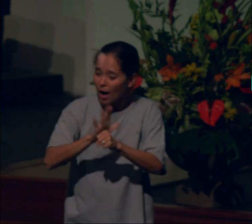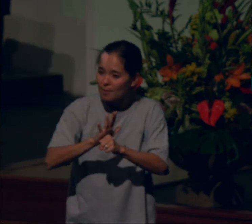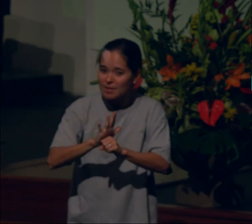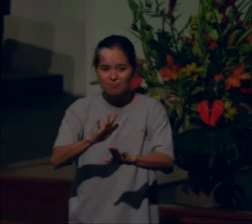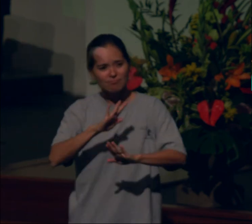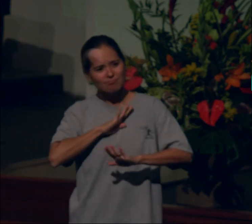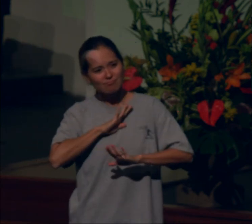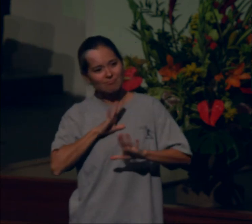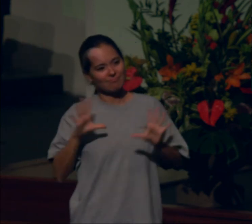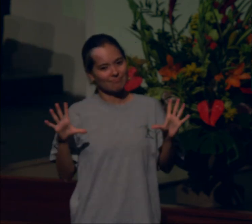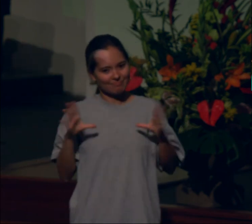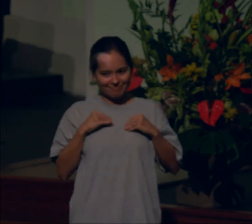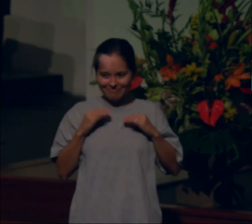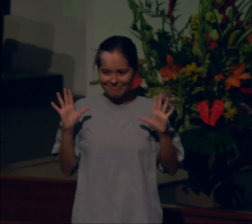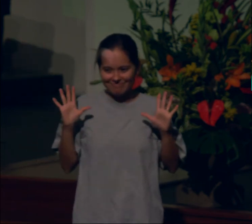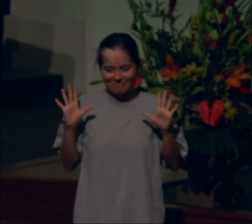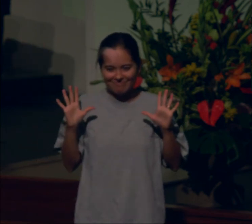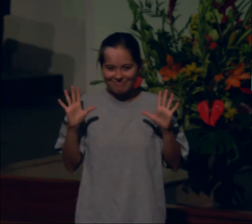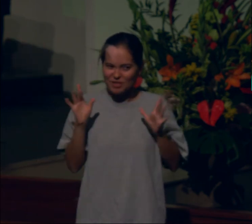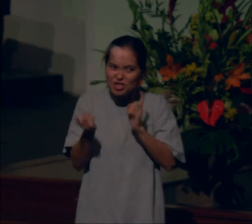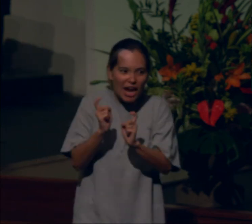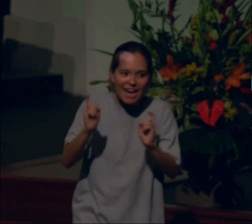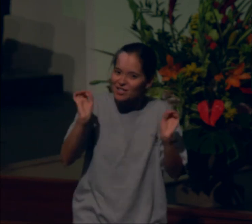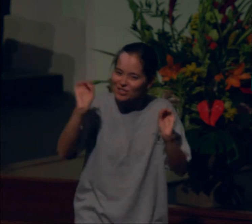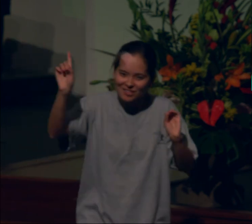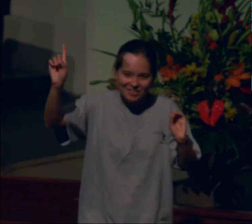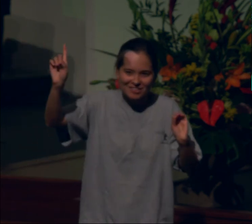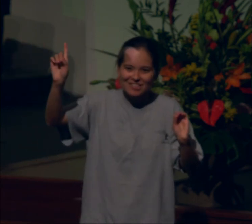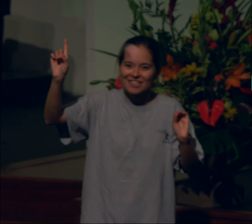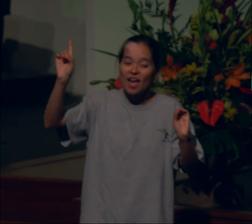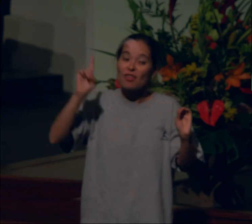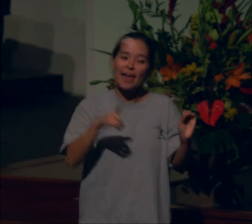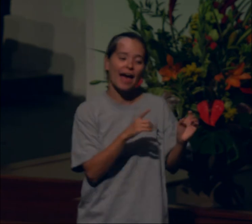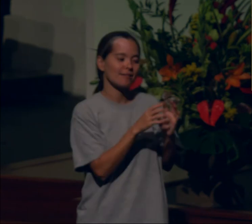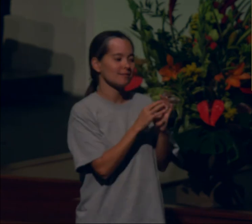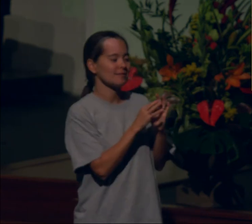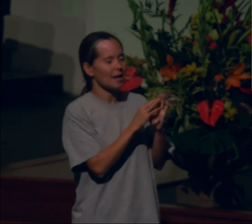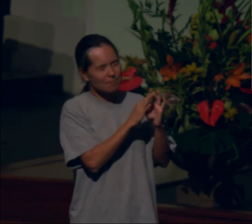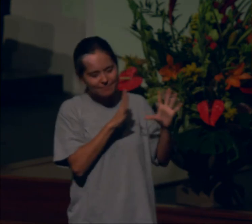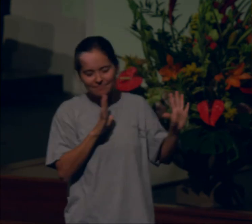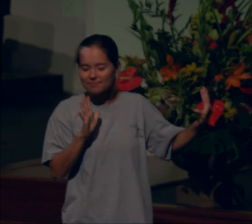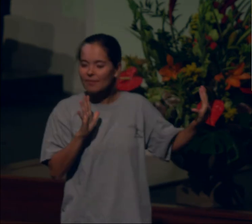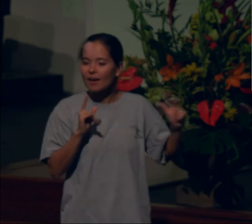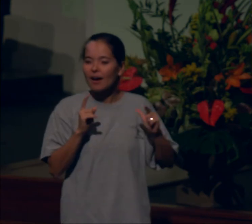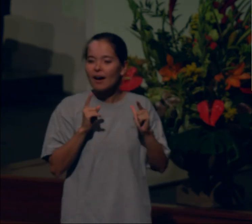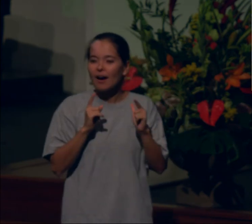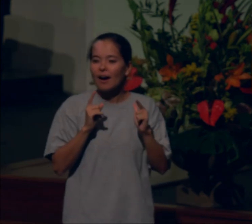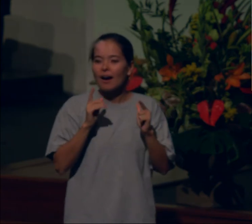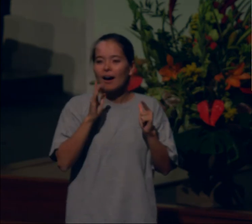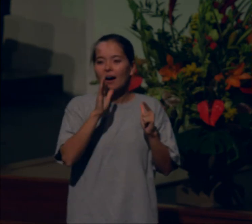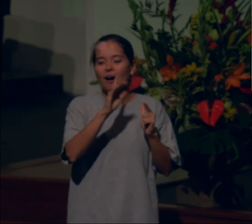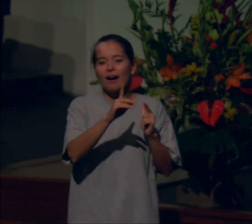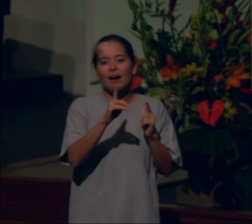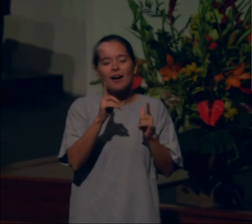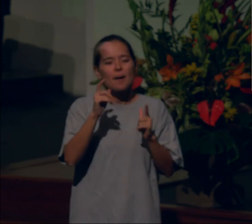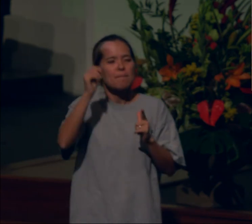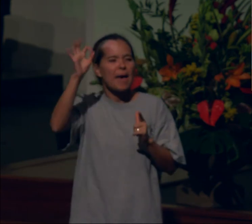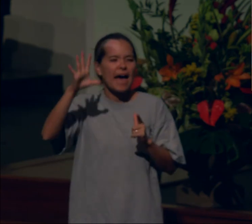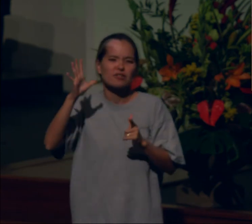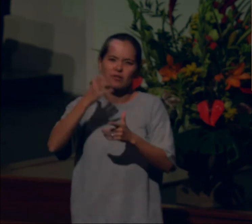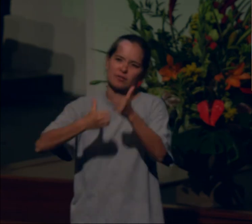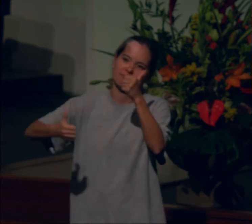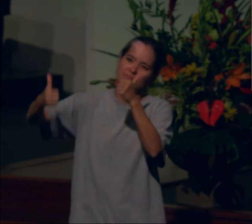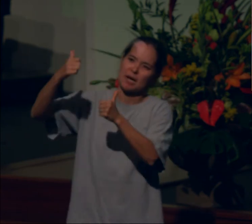me. And so that relationship was broke off, and I heard about, there was a pastor of a mega church that